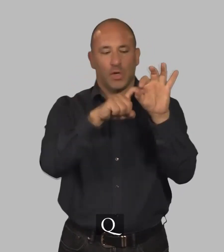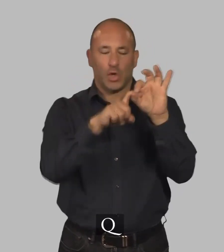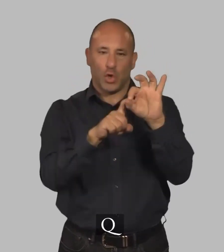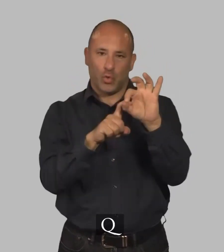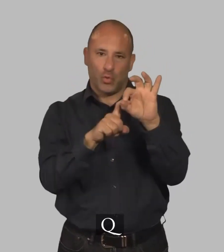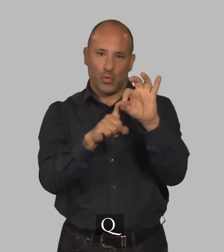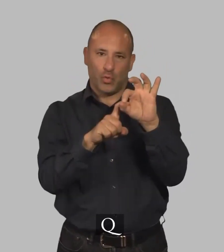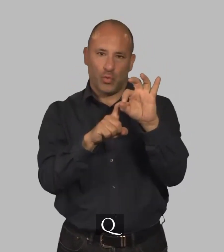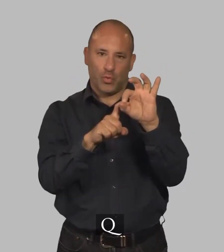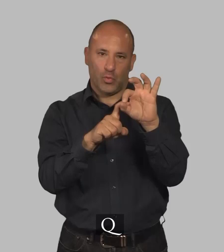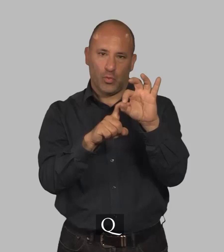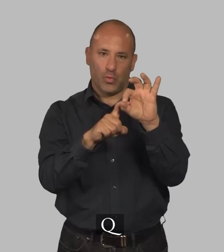Q,